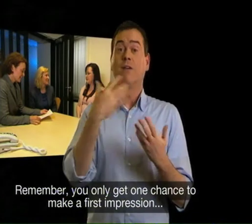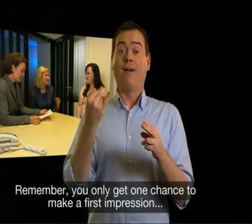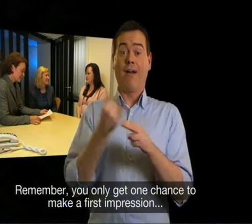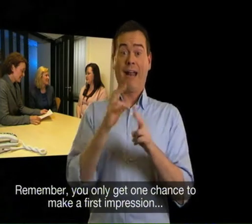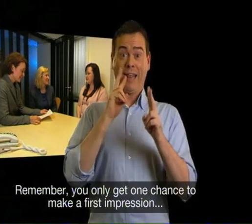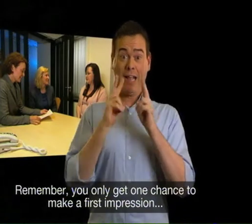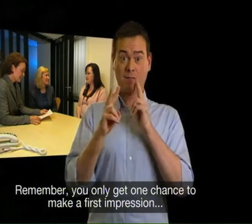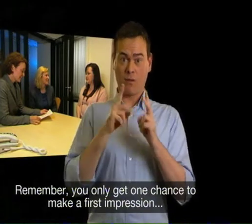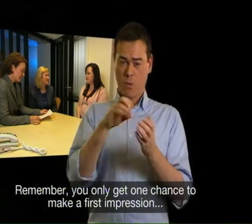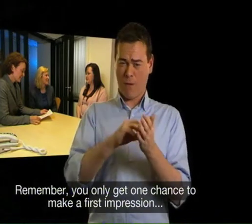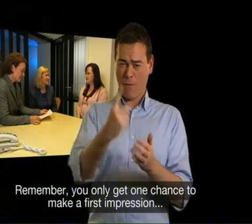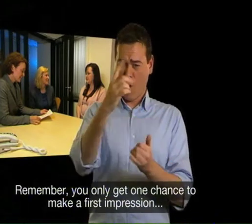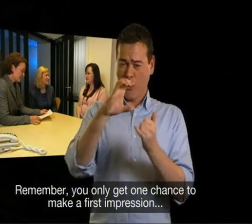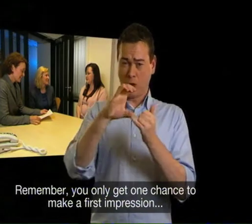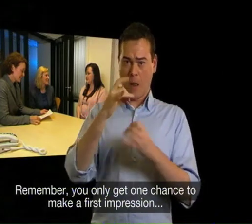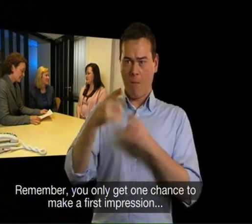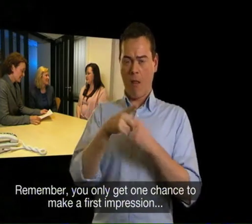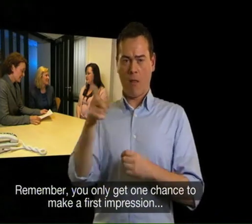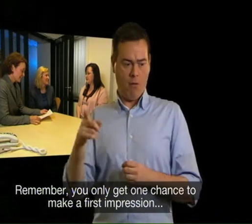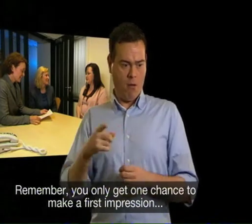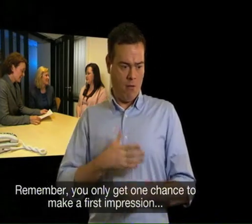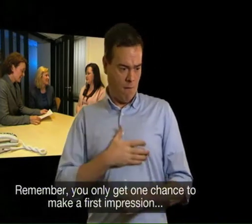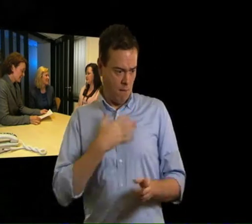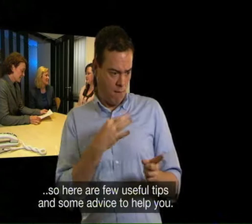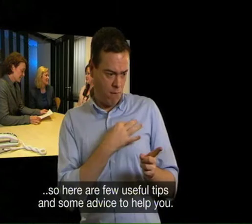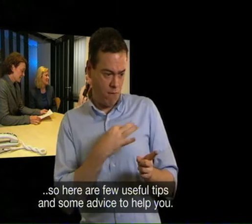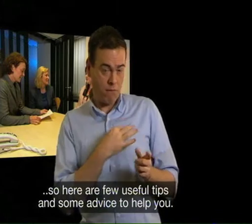Remember, you only get one chance to make a first impression. So